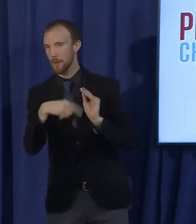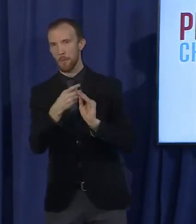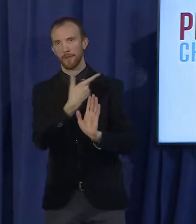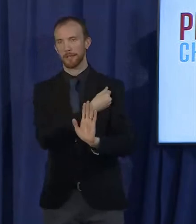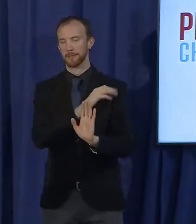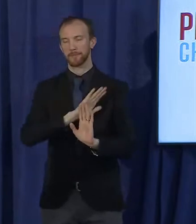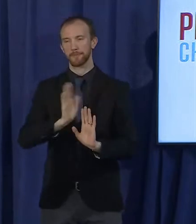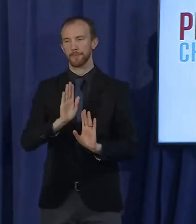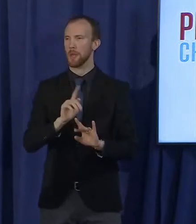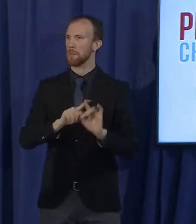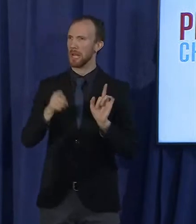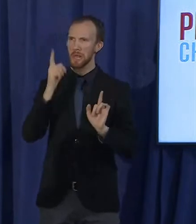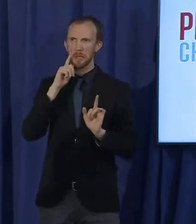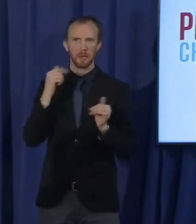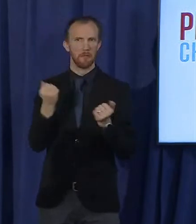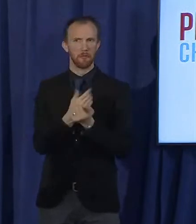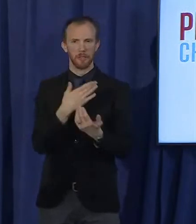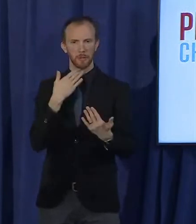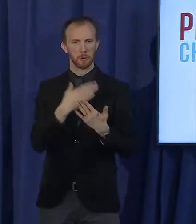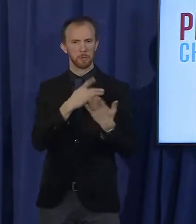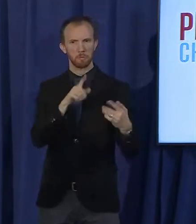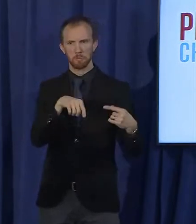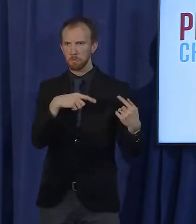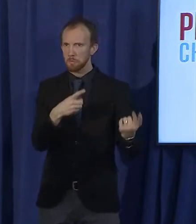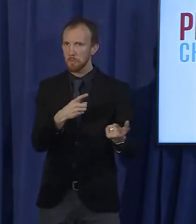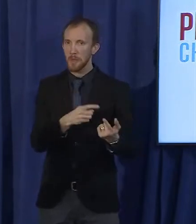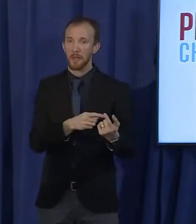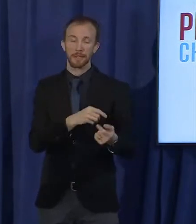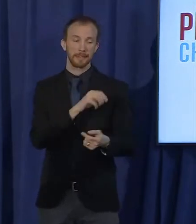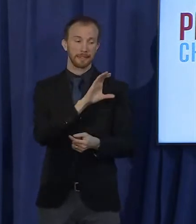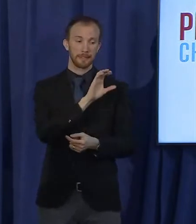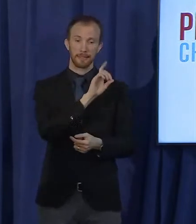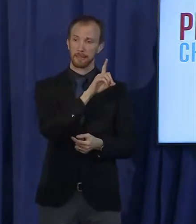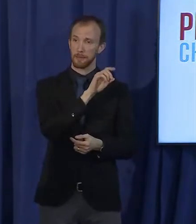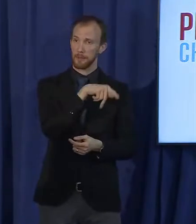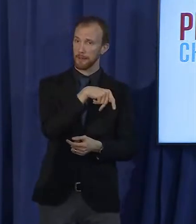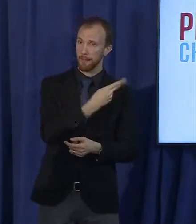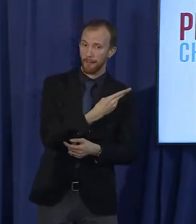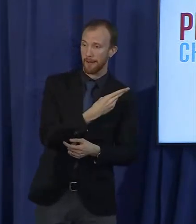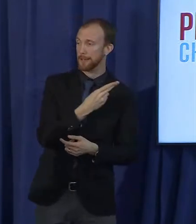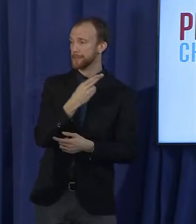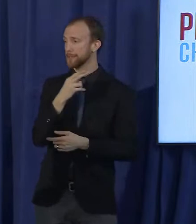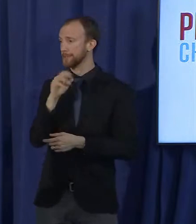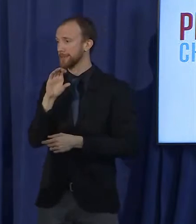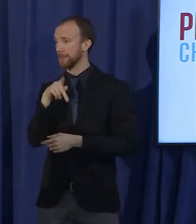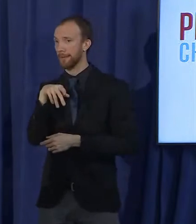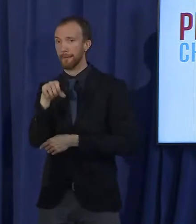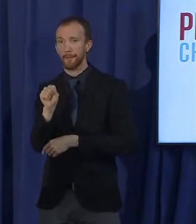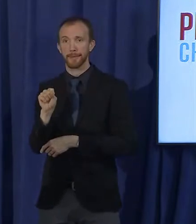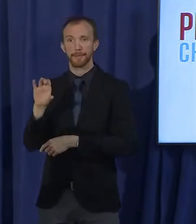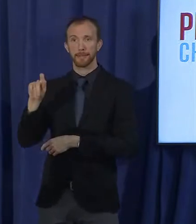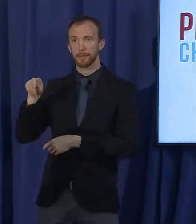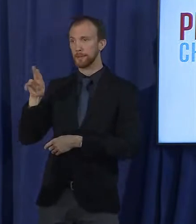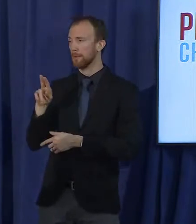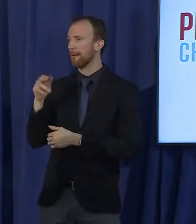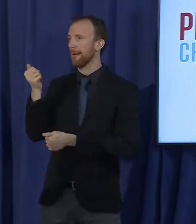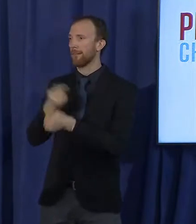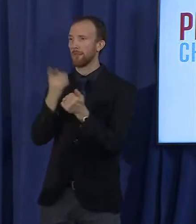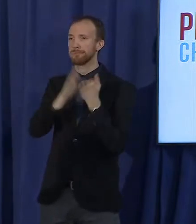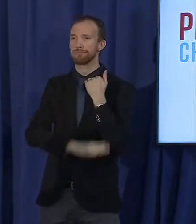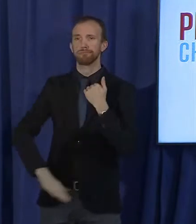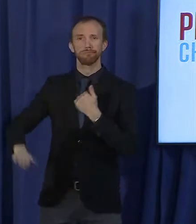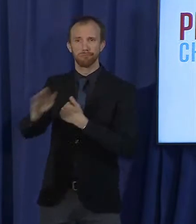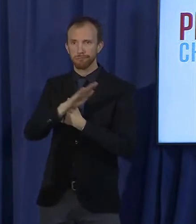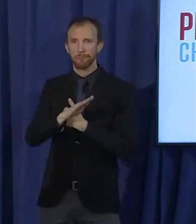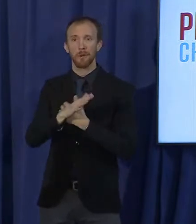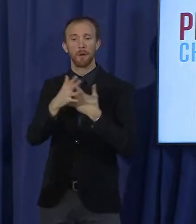we are in a good place there. Everybody, including CDPH, is in agreement that we want to get Chicago schools back